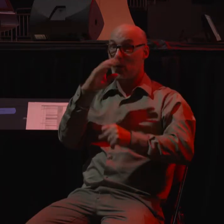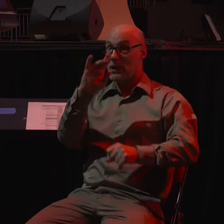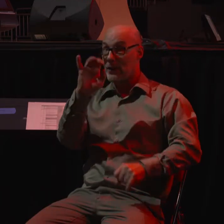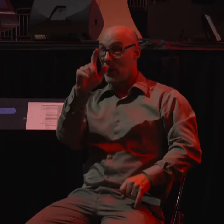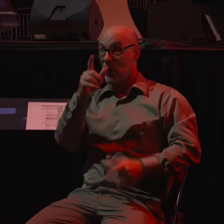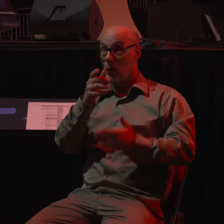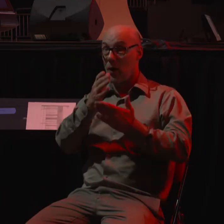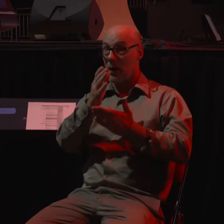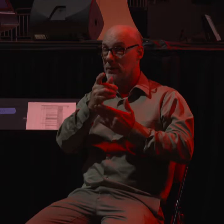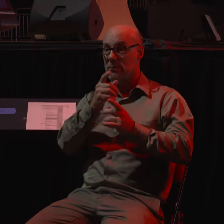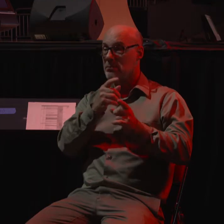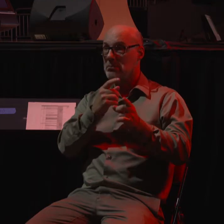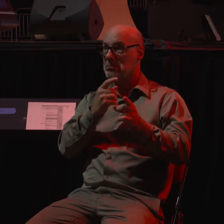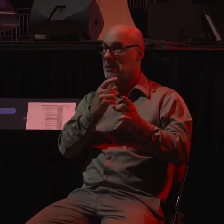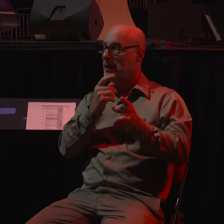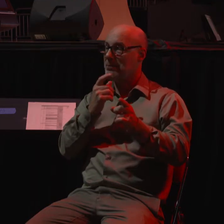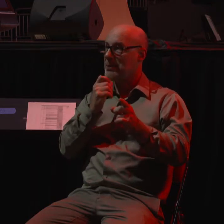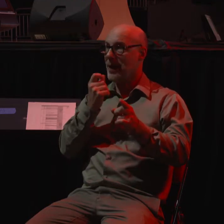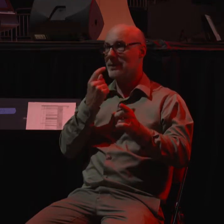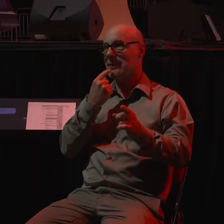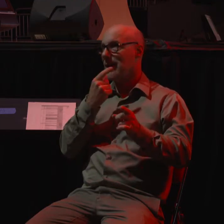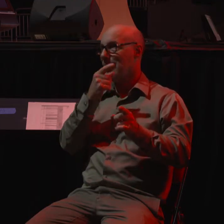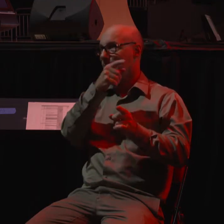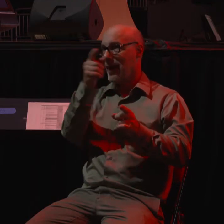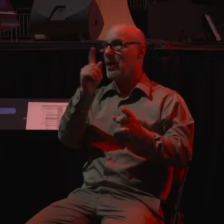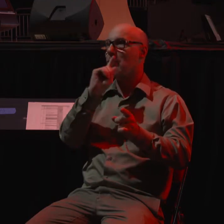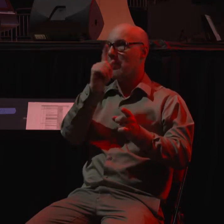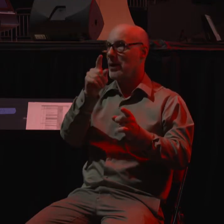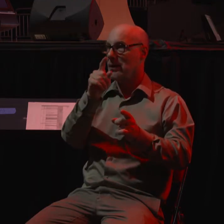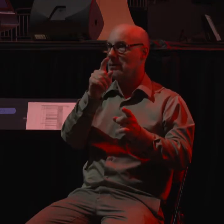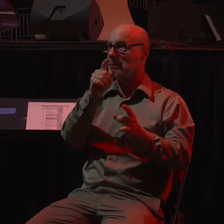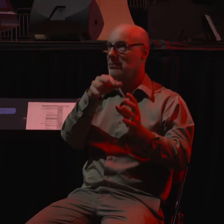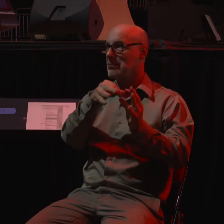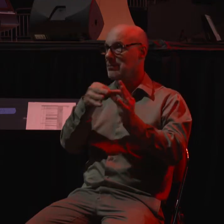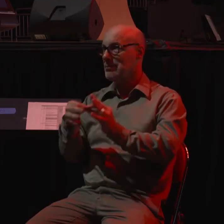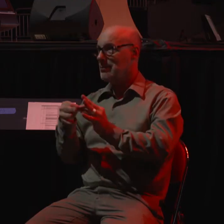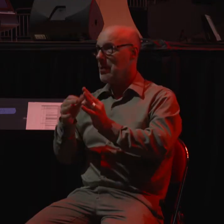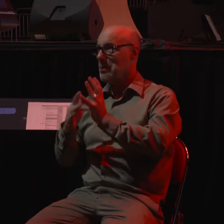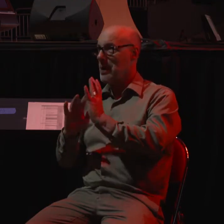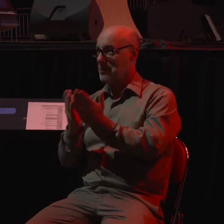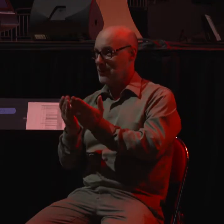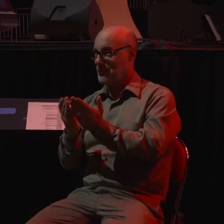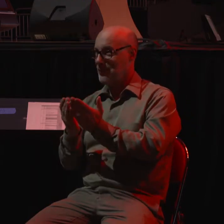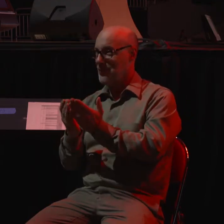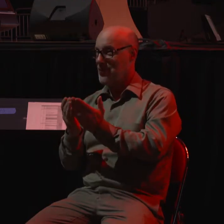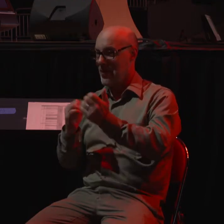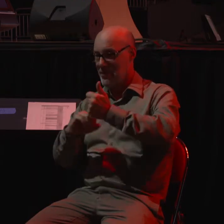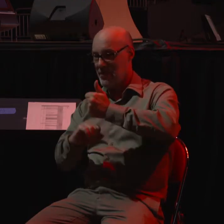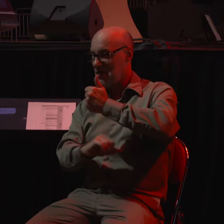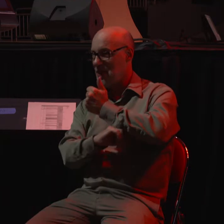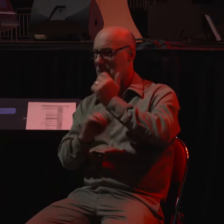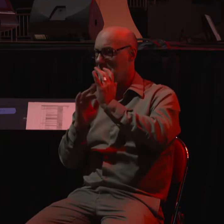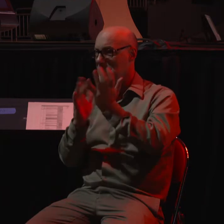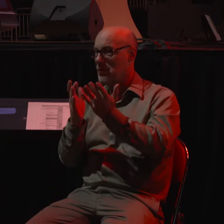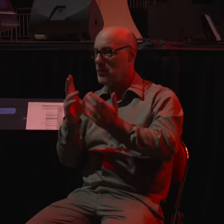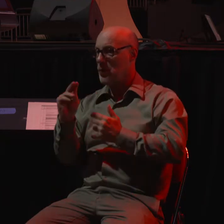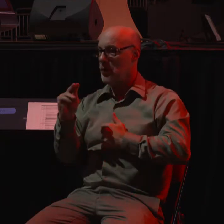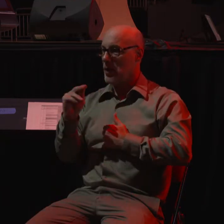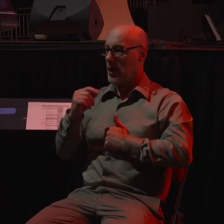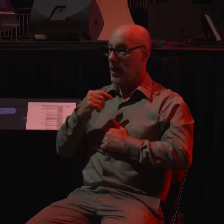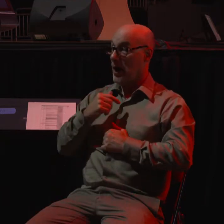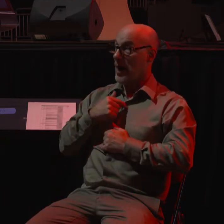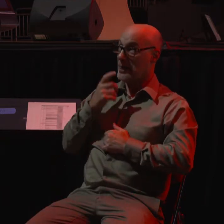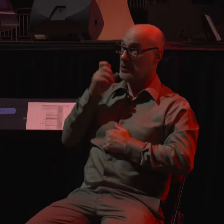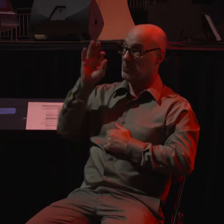as pastors, I'm not, I preached on the centrality of Christ